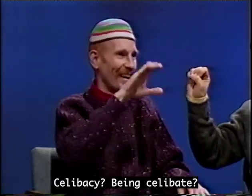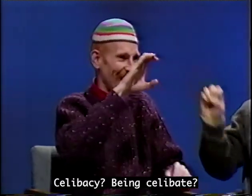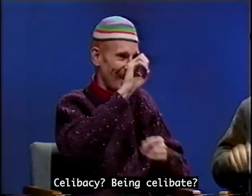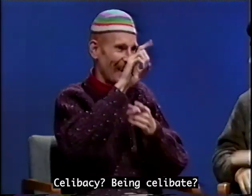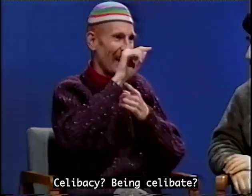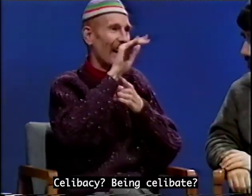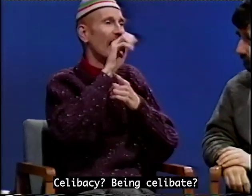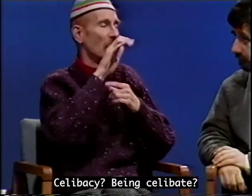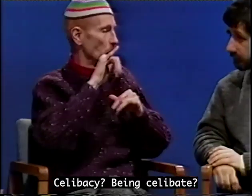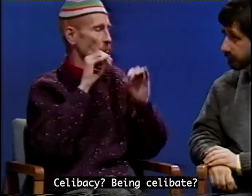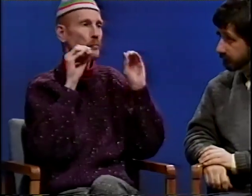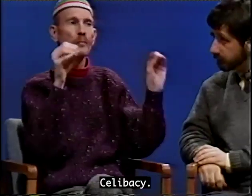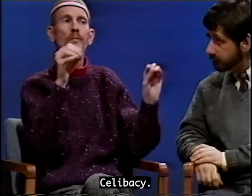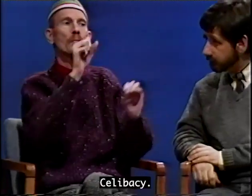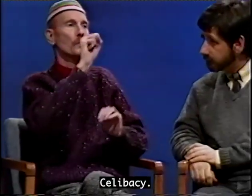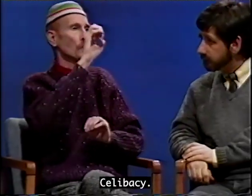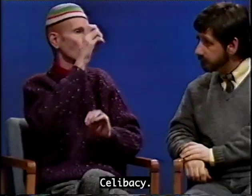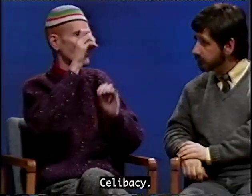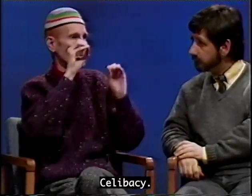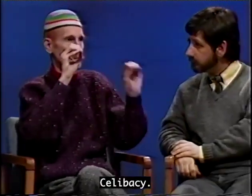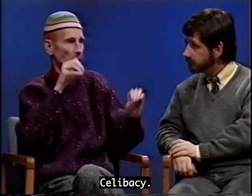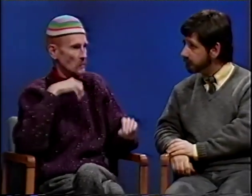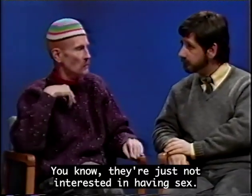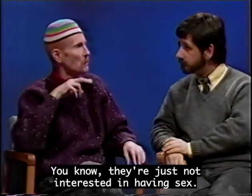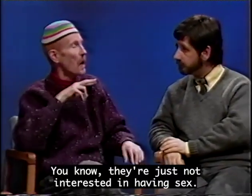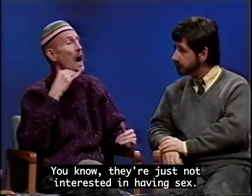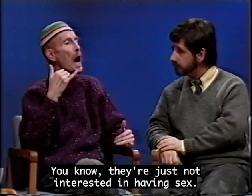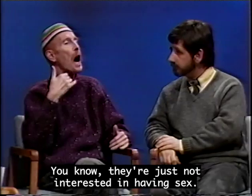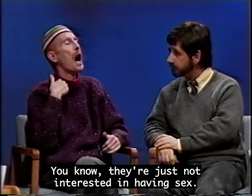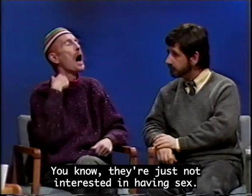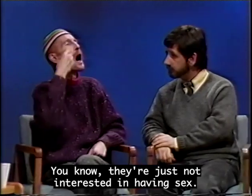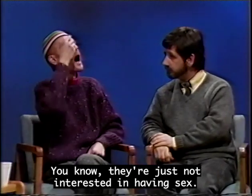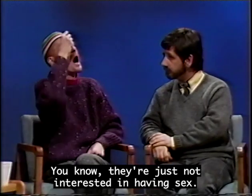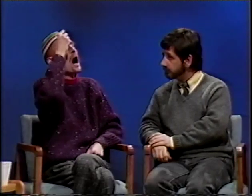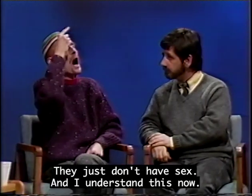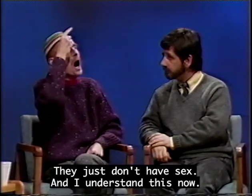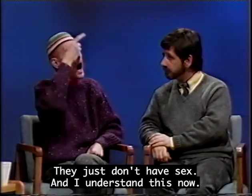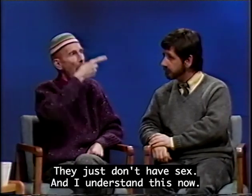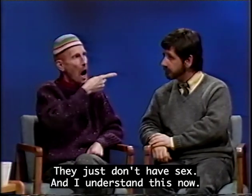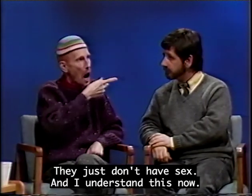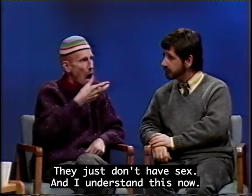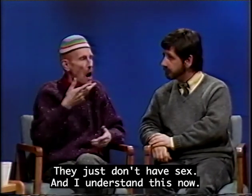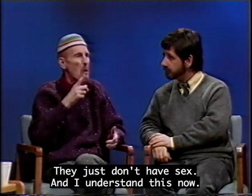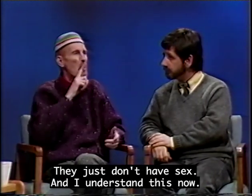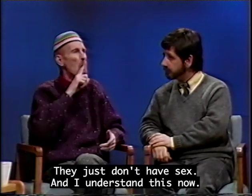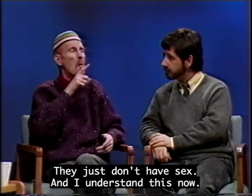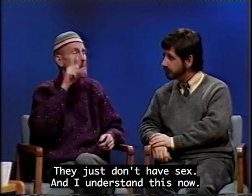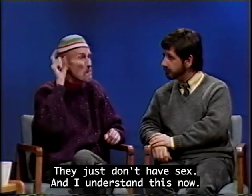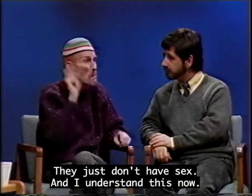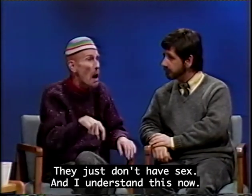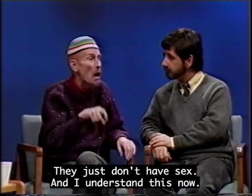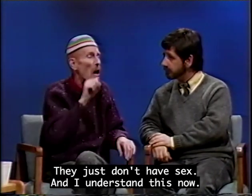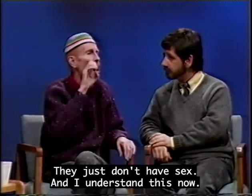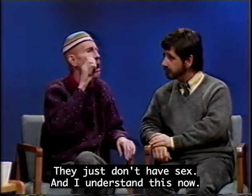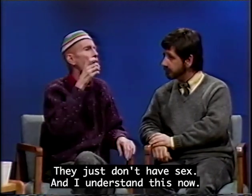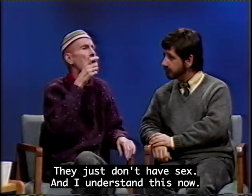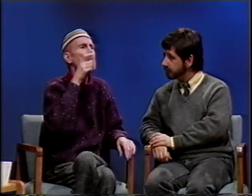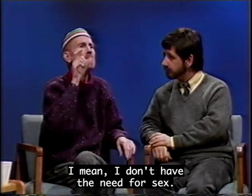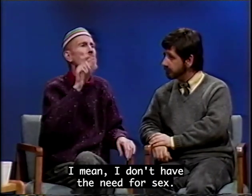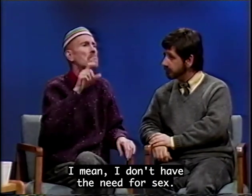Celibacy? Celibacy. You know, they're just not interested in having sex. They just don't have sex. And I understand this now. Yeah. I mean,